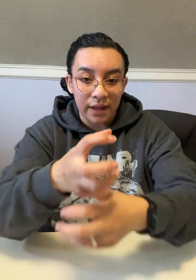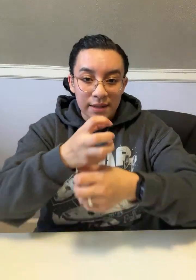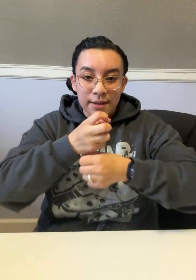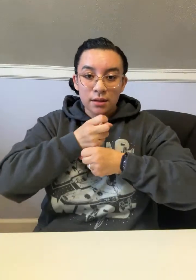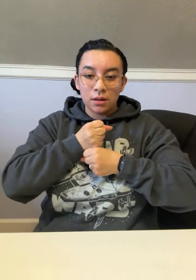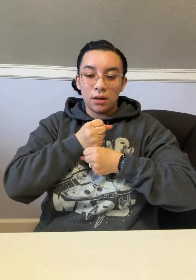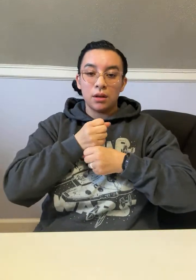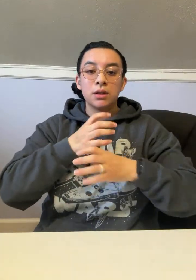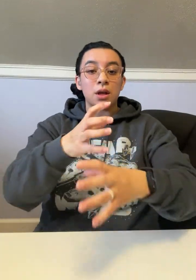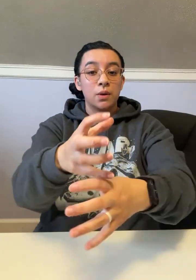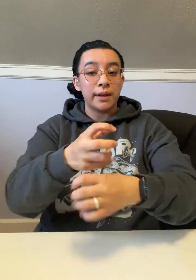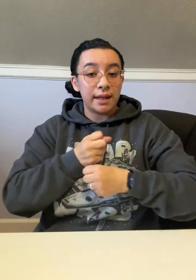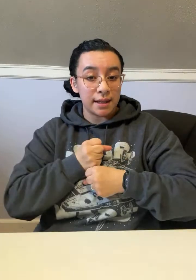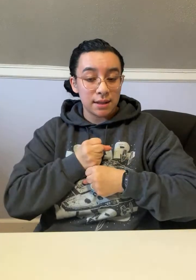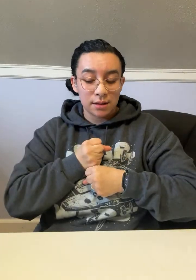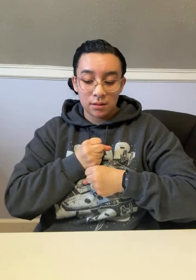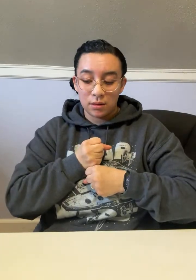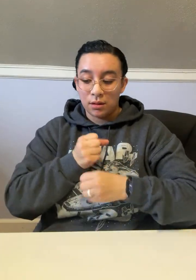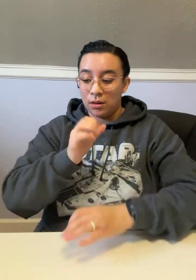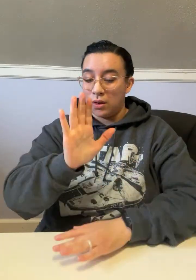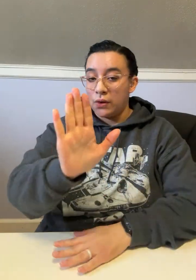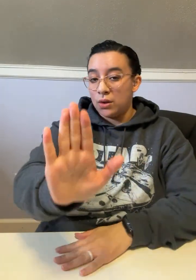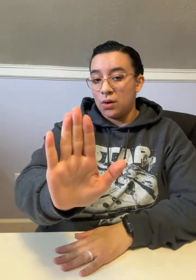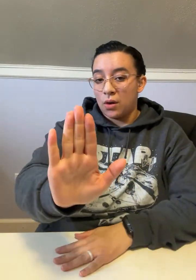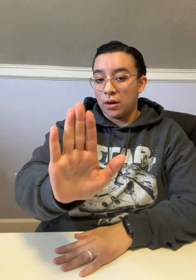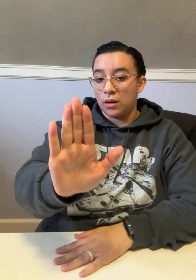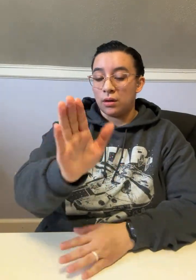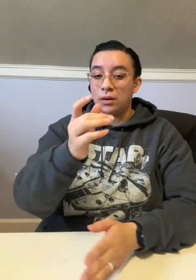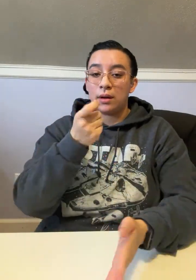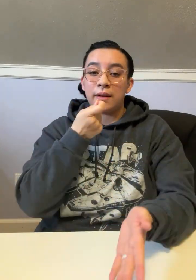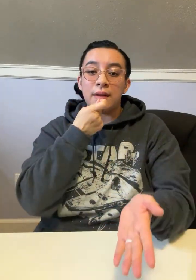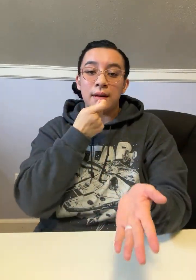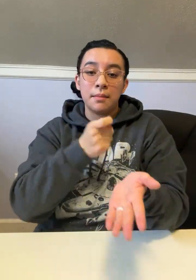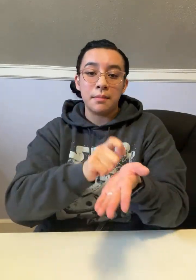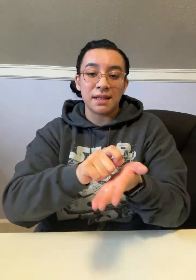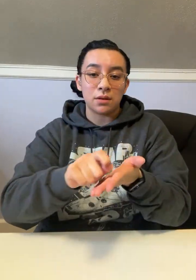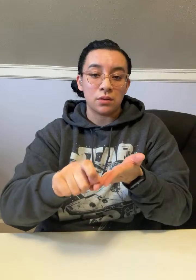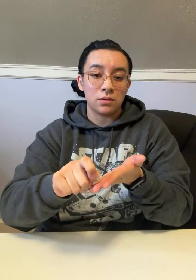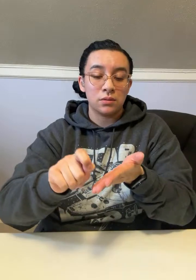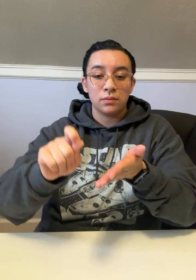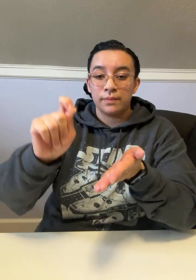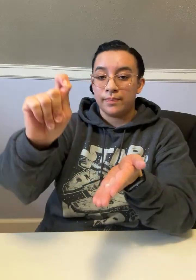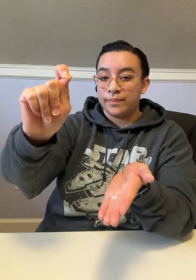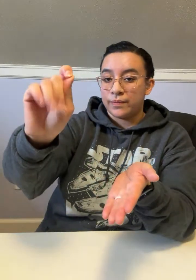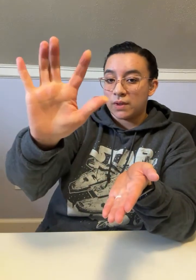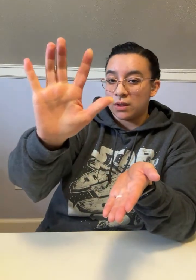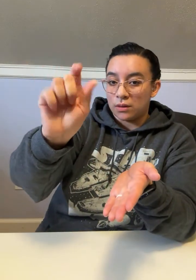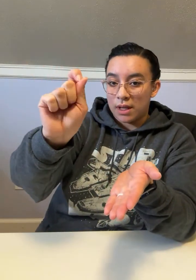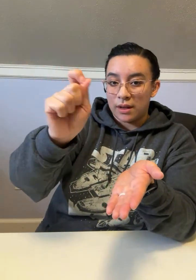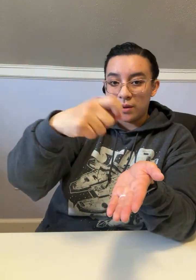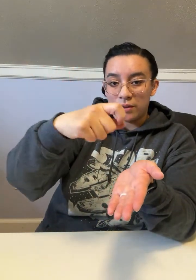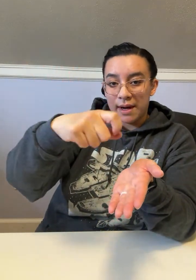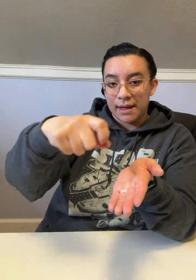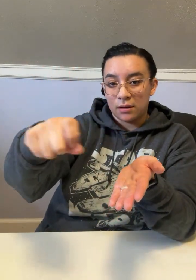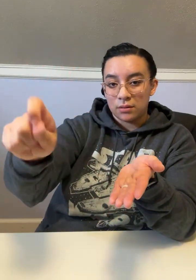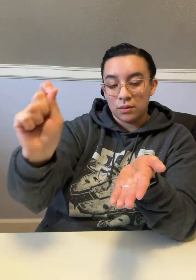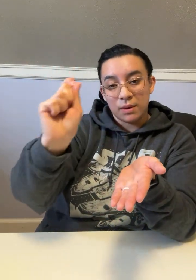things. So get, your, and then pencil. So kind of like when you're writing with a